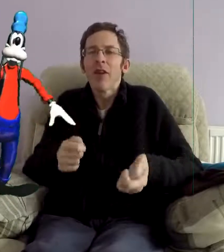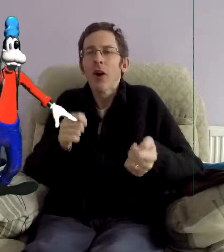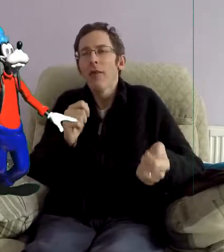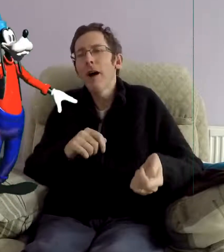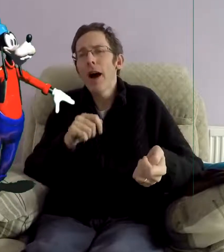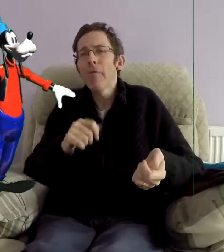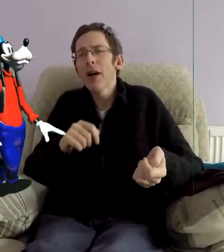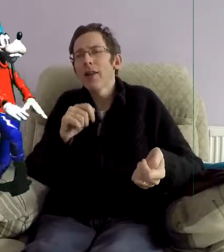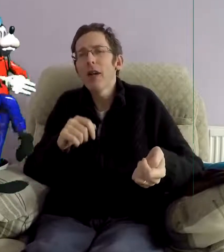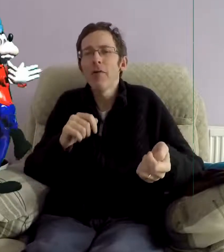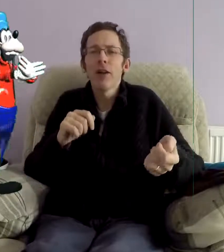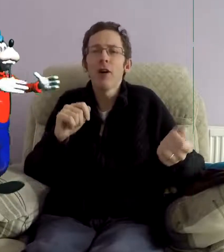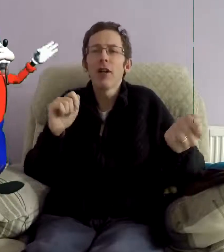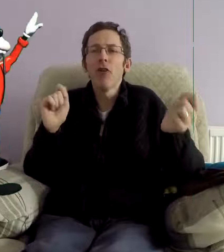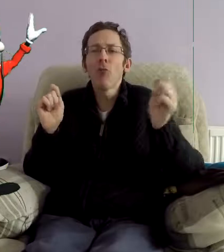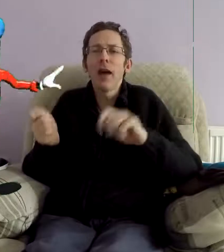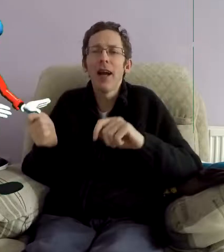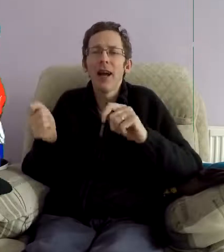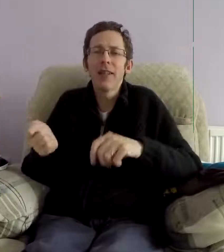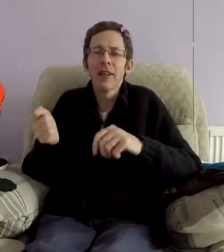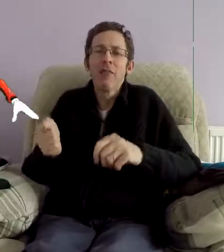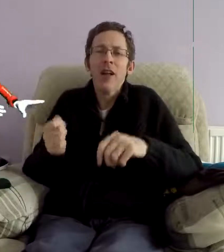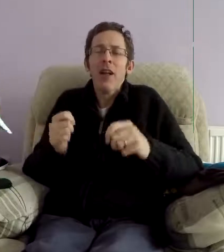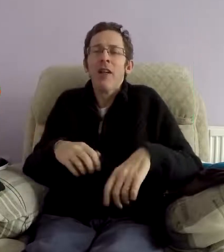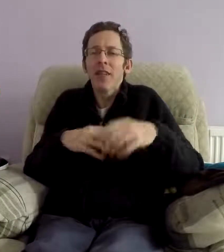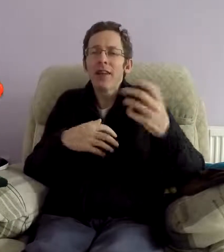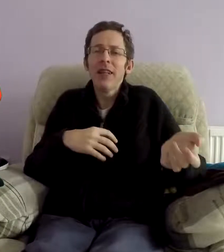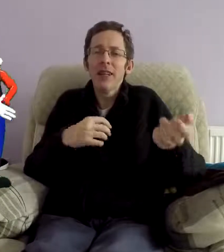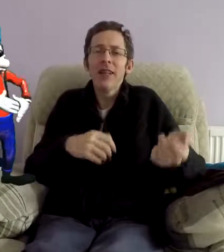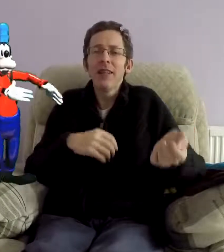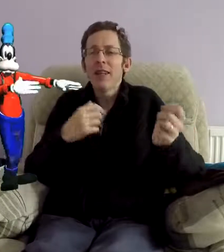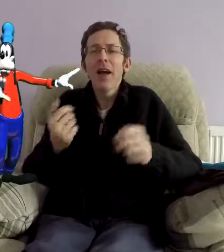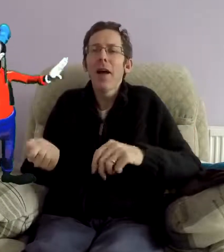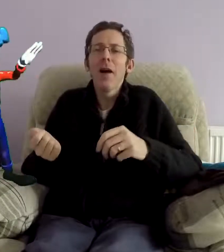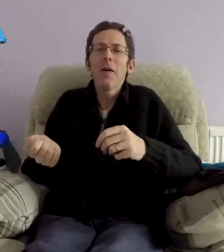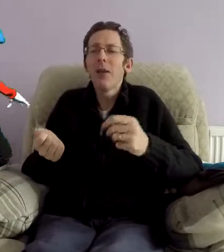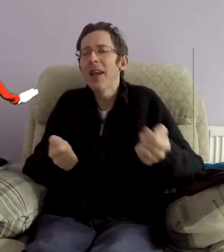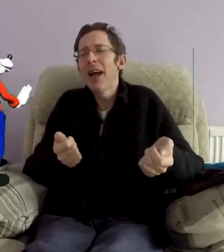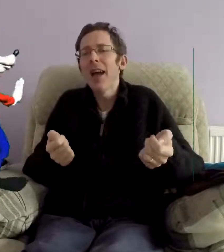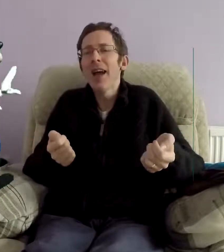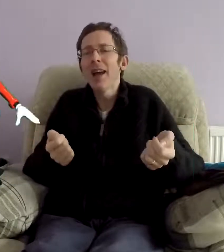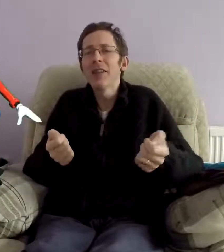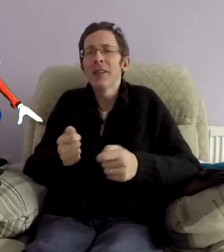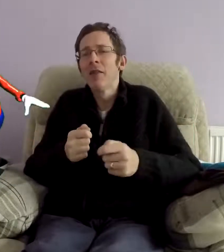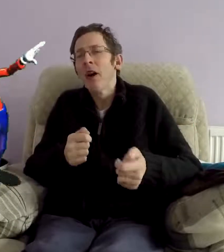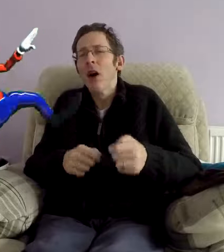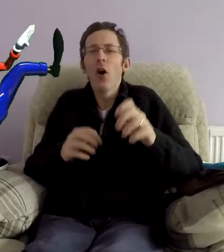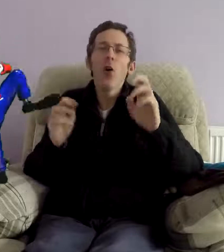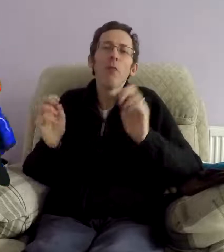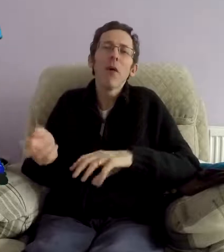or find myself in a rock and roll band that needs a helping hand. Oh